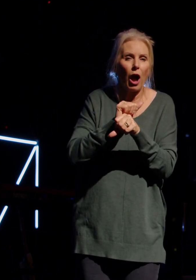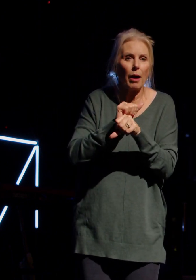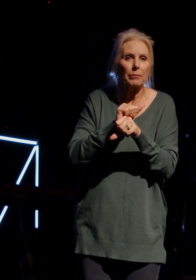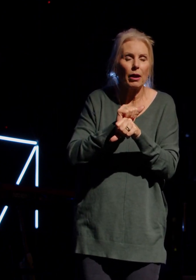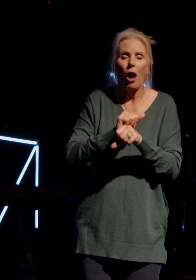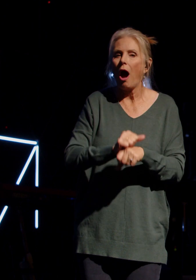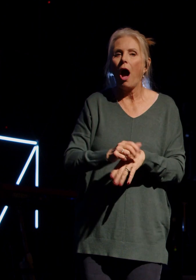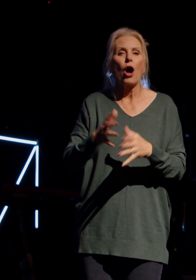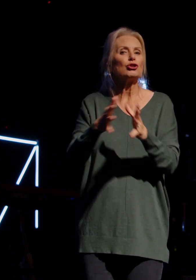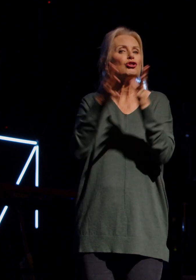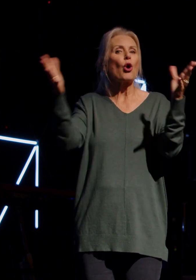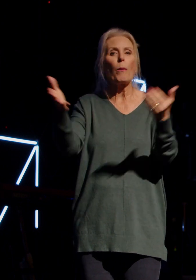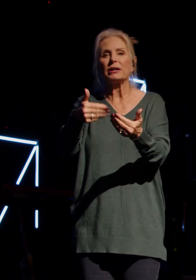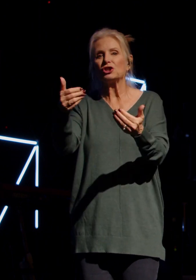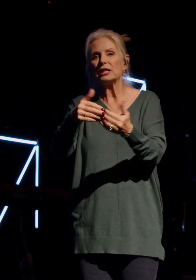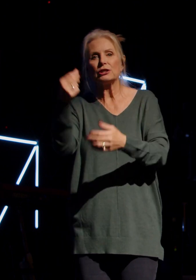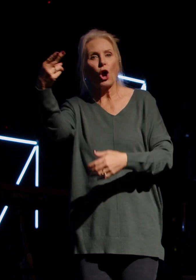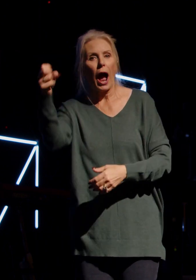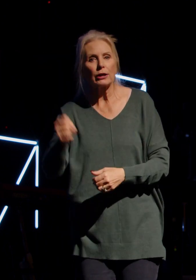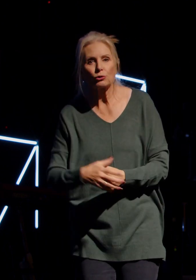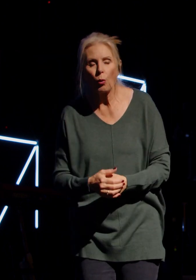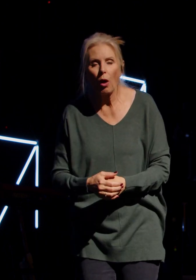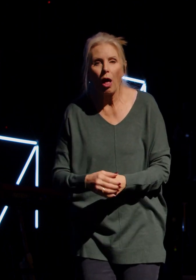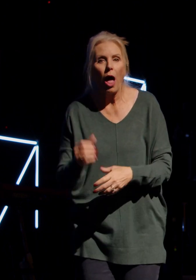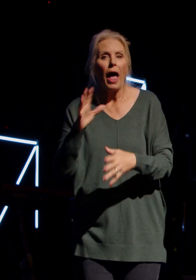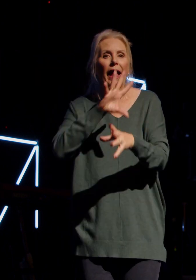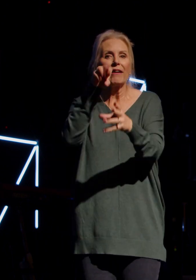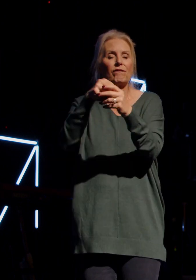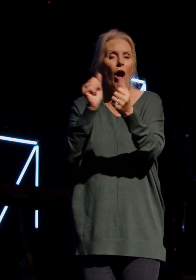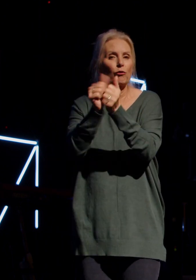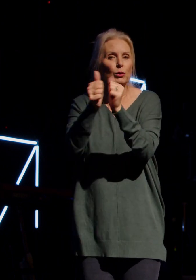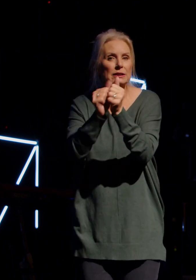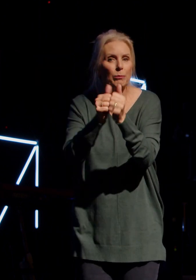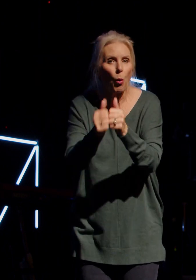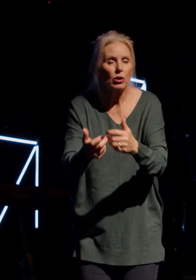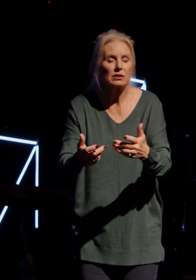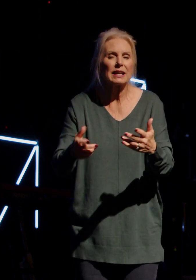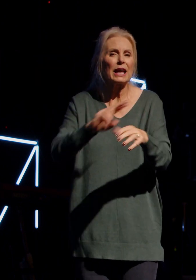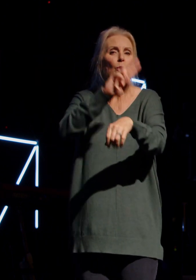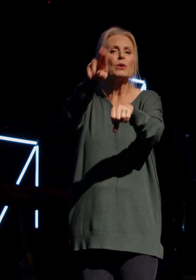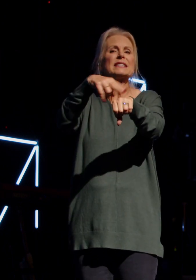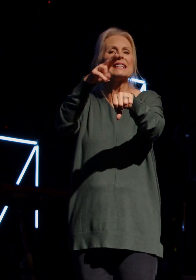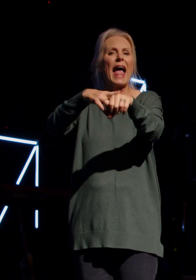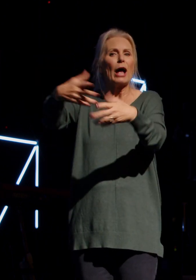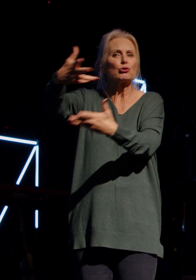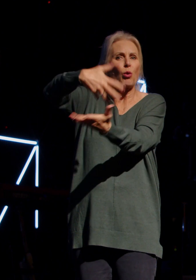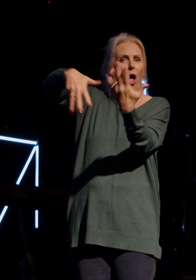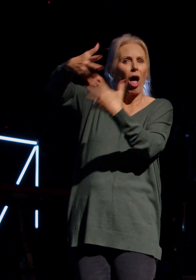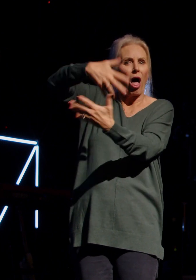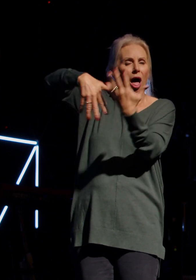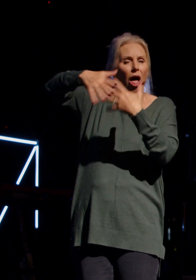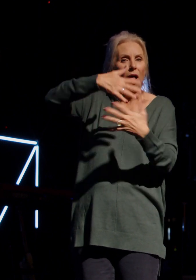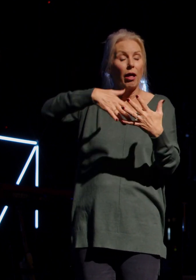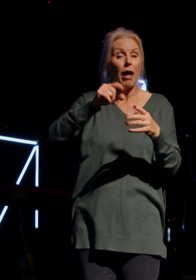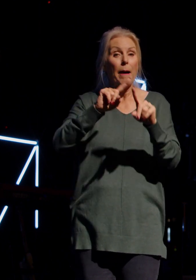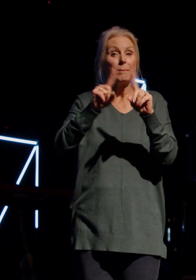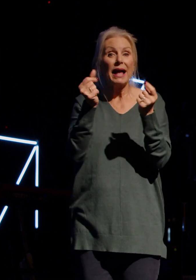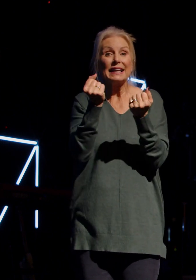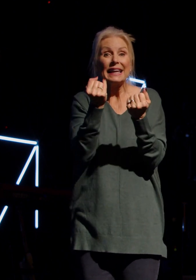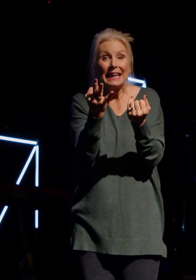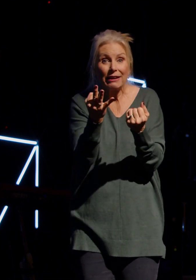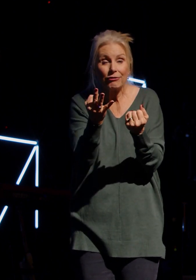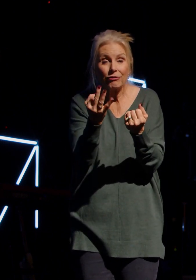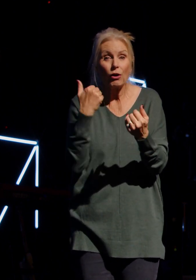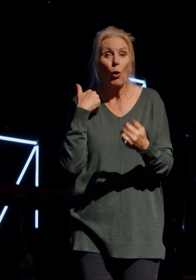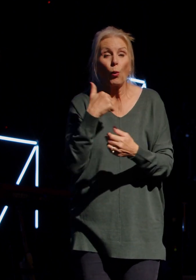was in high school. So much easier when I played sports. I mean, it's just more natural. If we're actually going to do this inside of it, you have